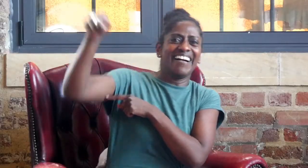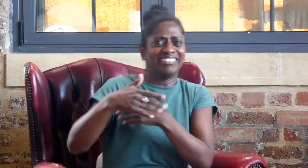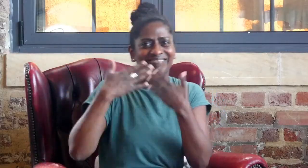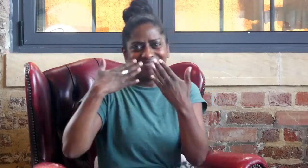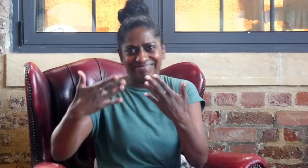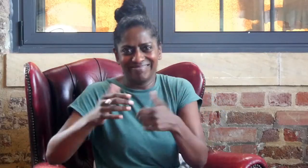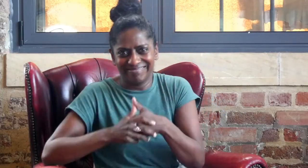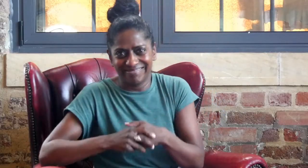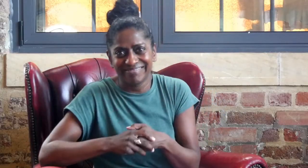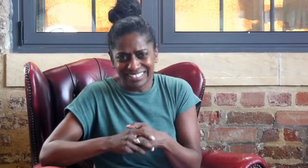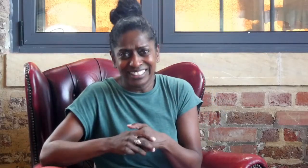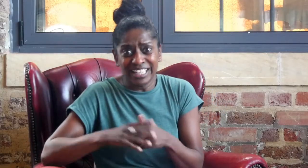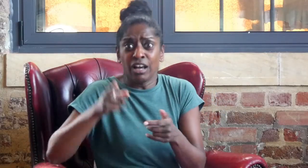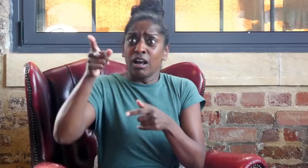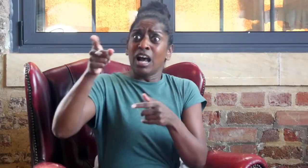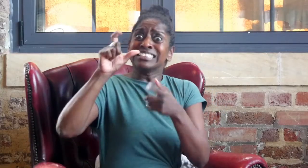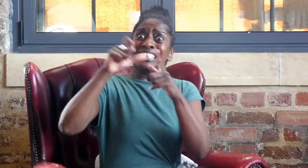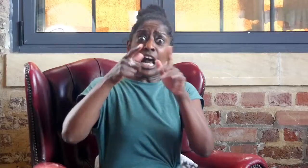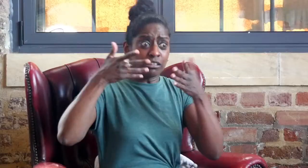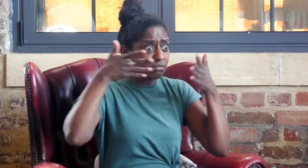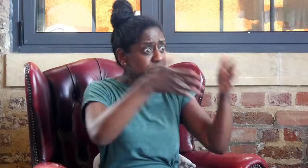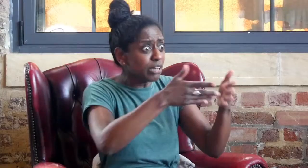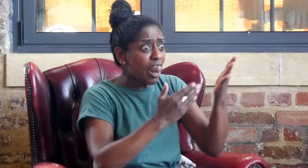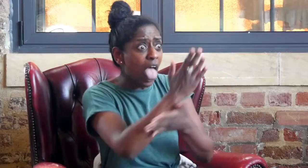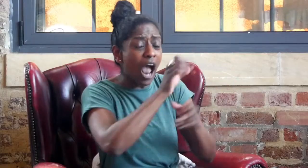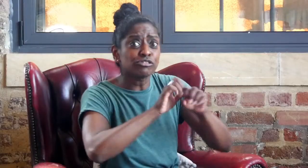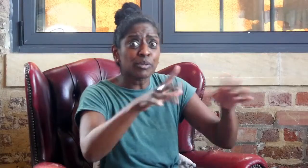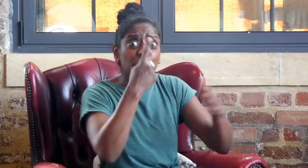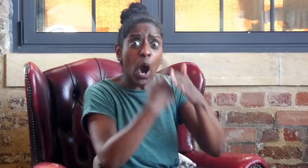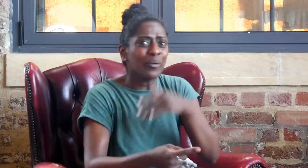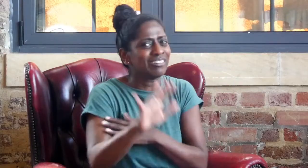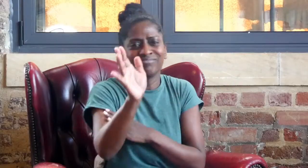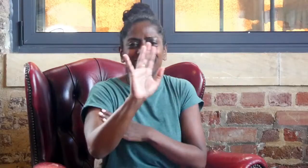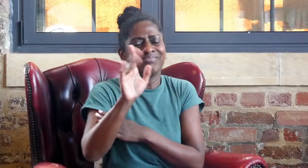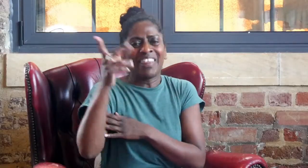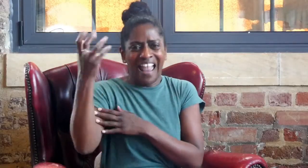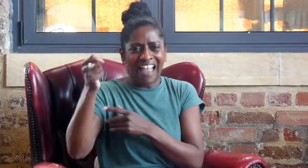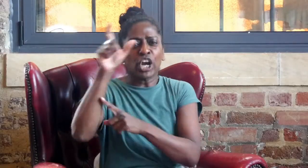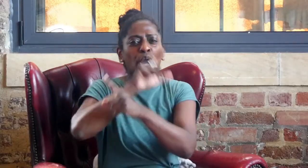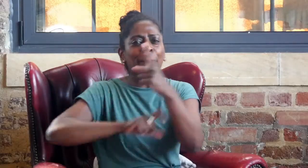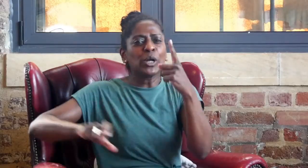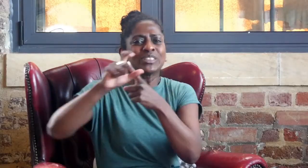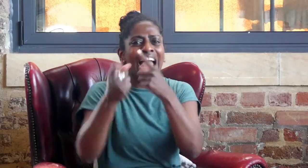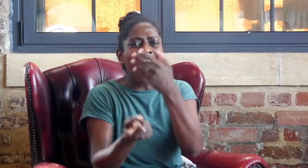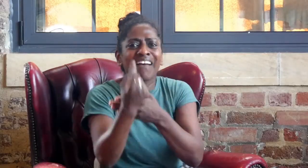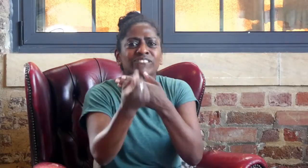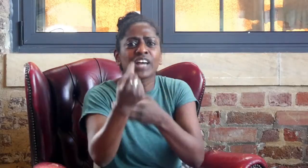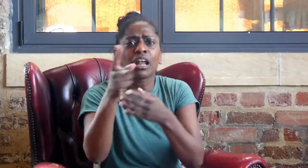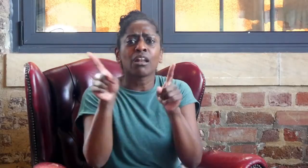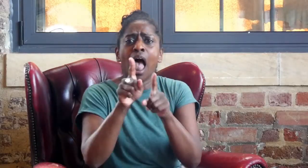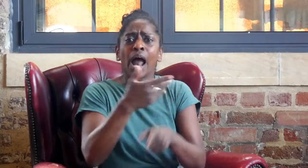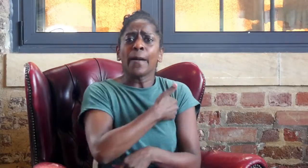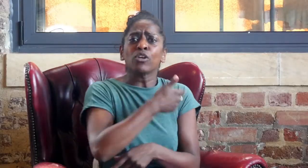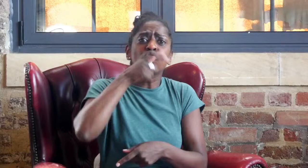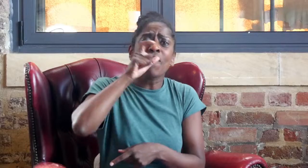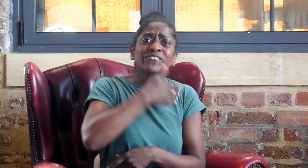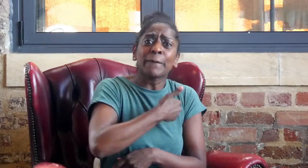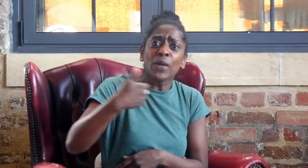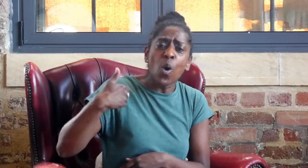who are here off screen, and CDA as well. The CDA don't just do